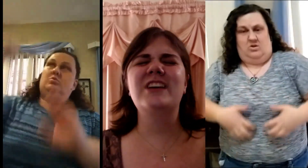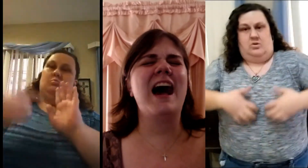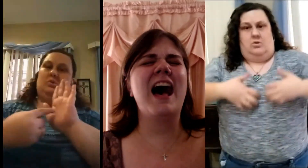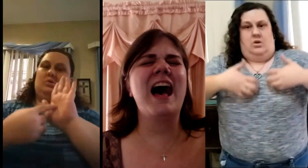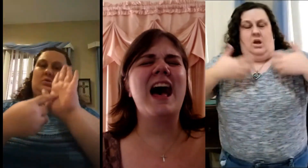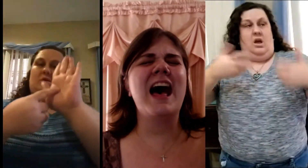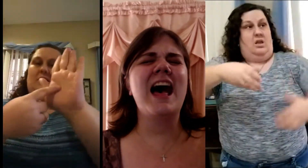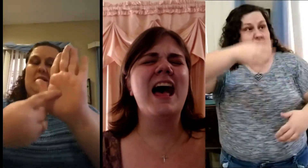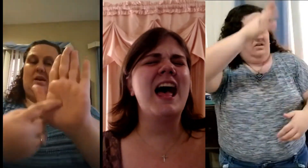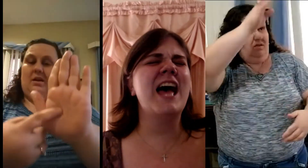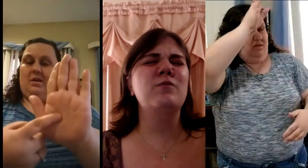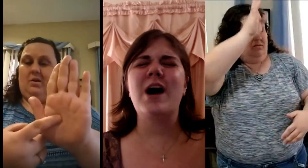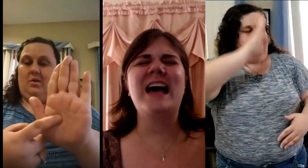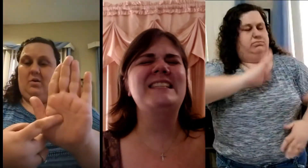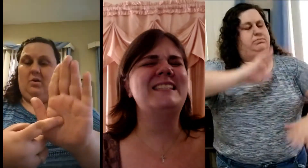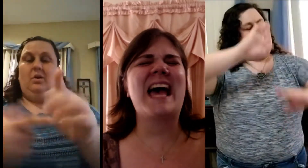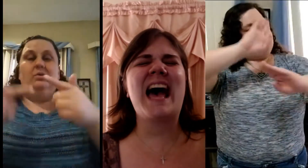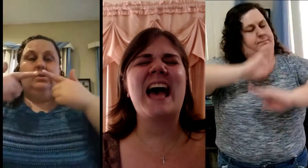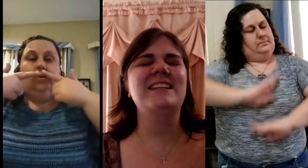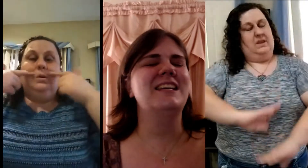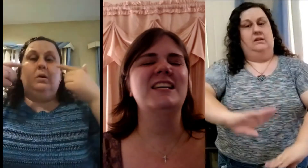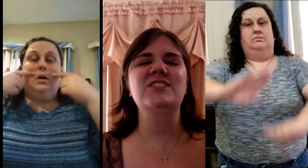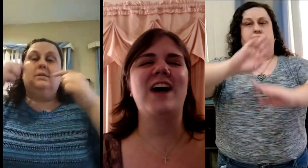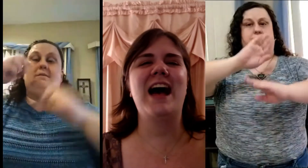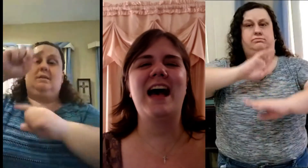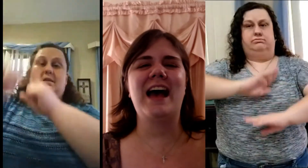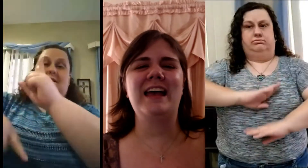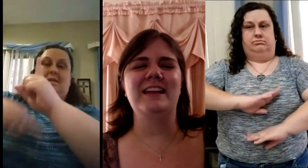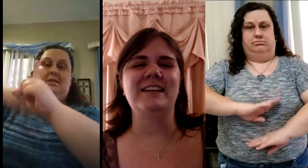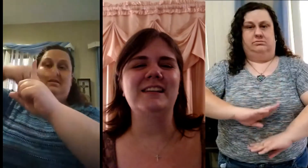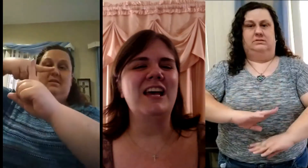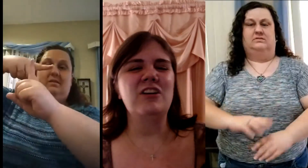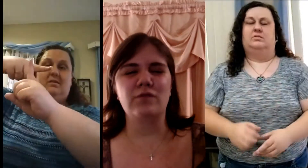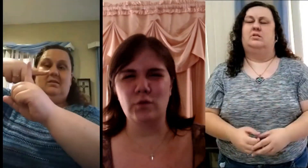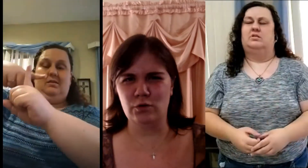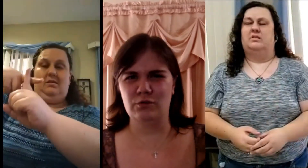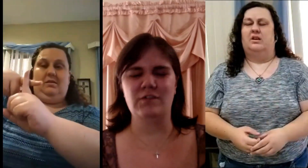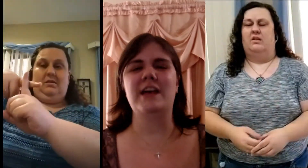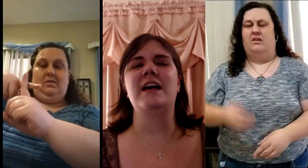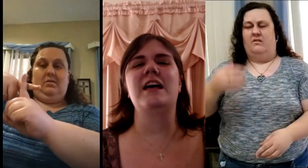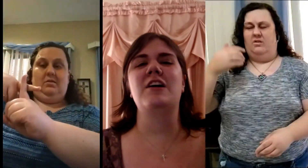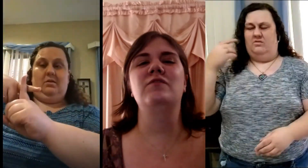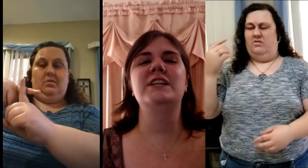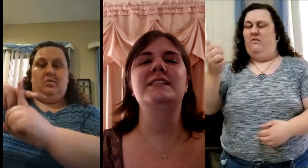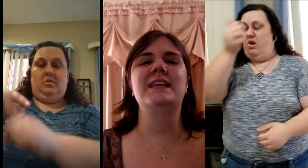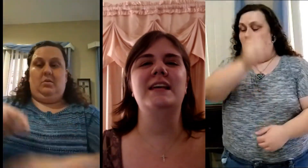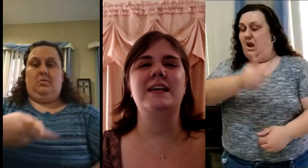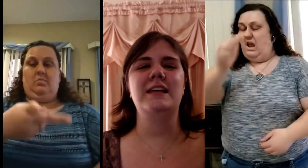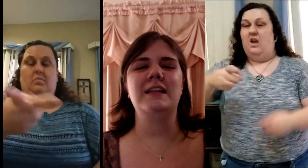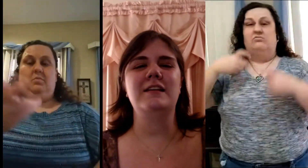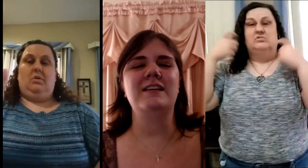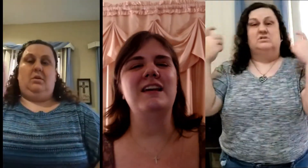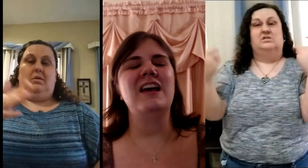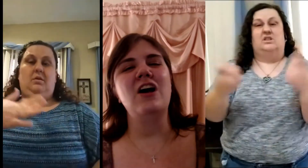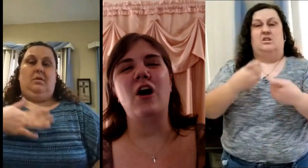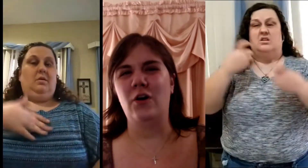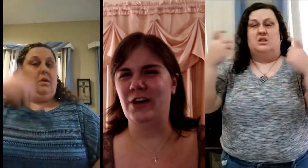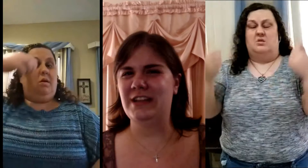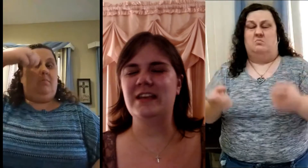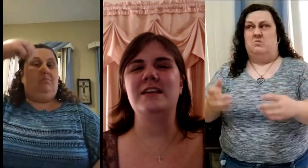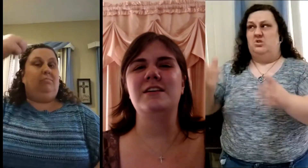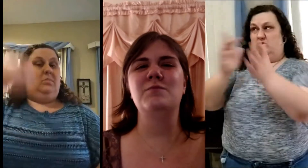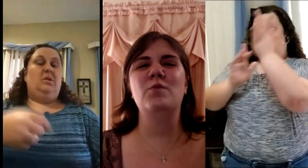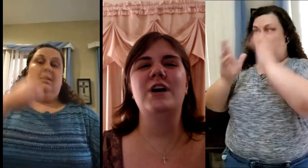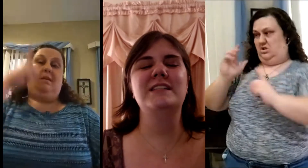of God was satisfied. For every sin